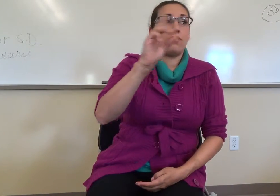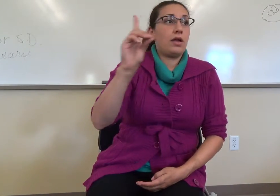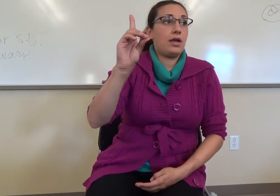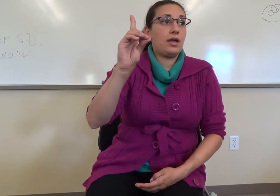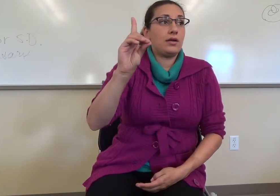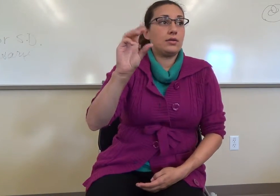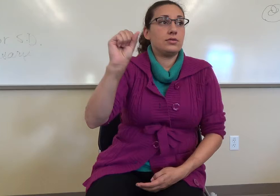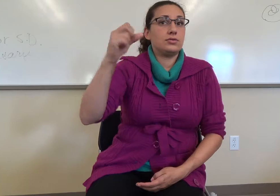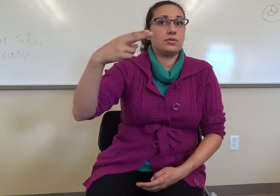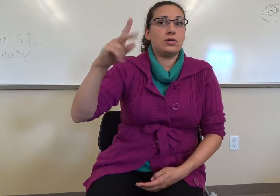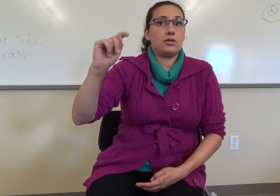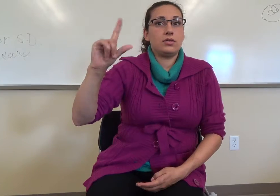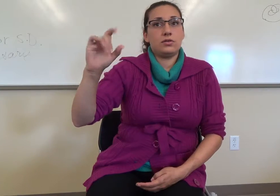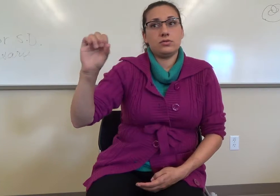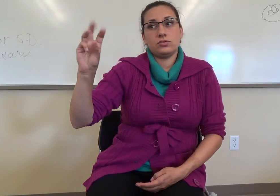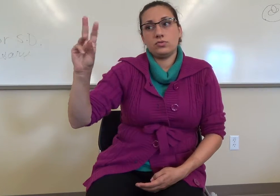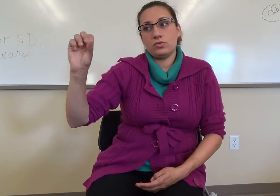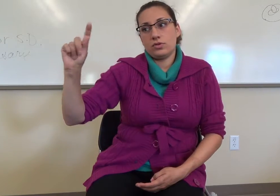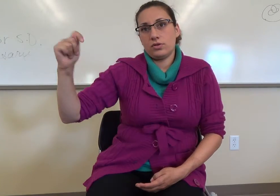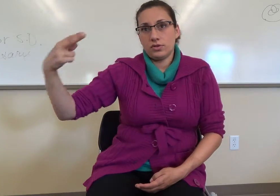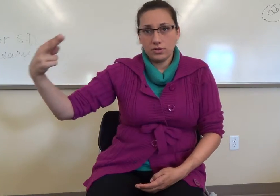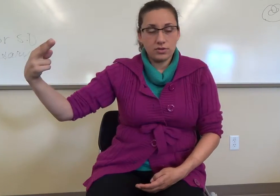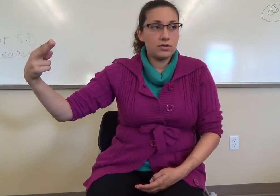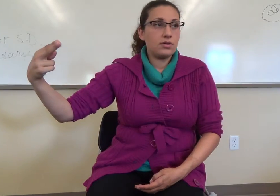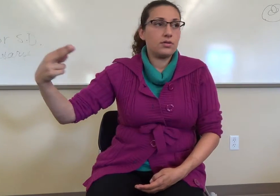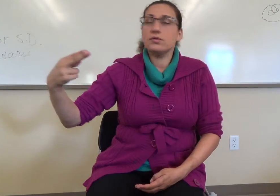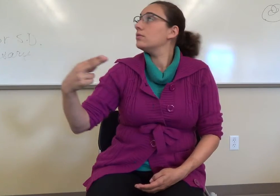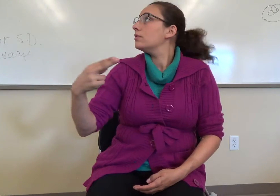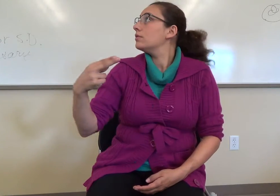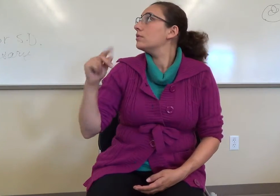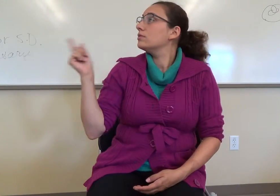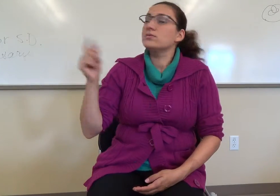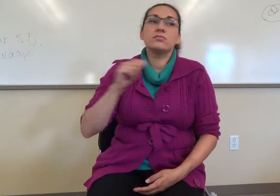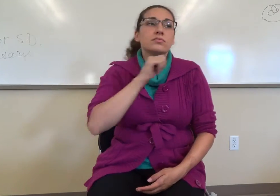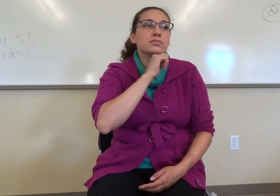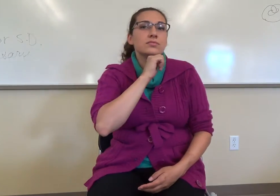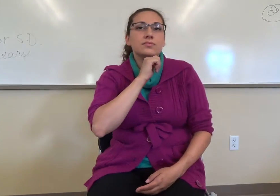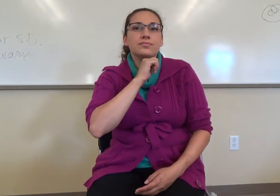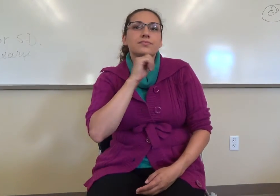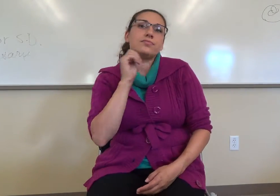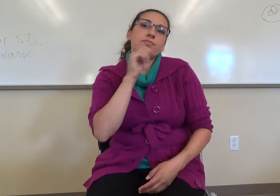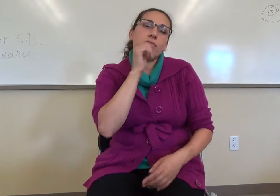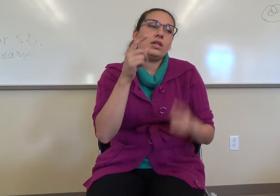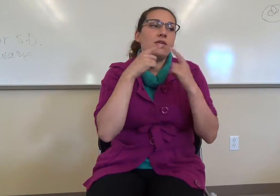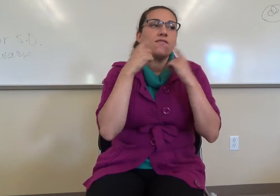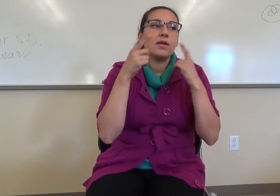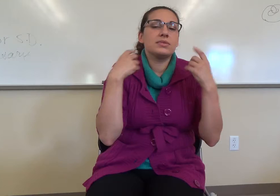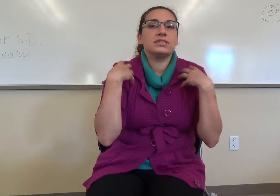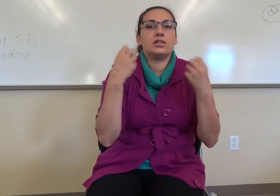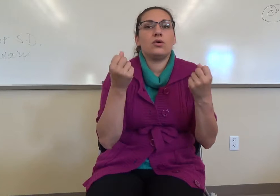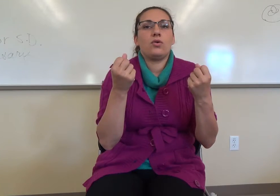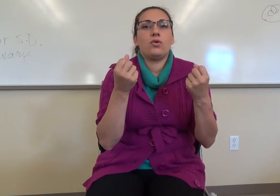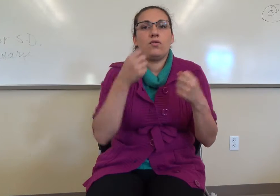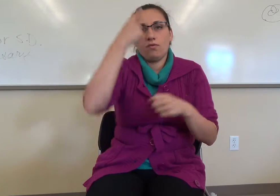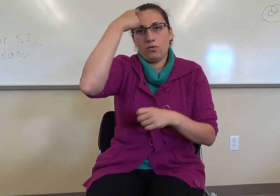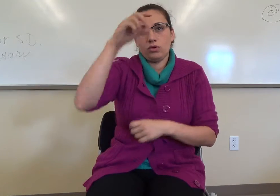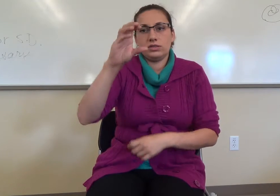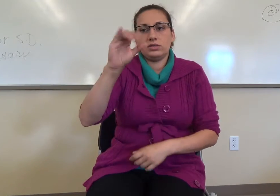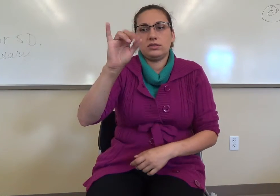an unsung hero of the civil rights movement. What sparks your prior knowledge? What